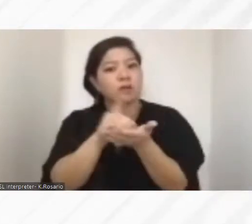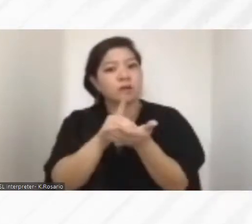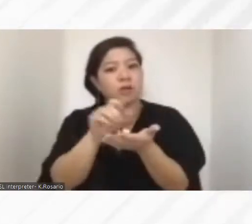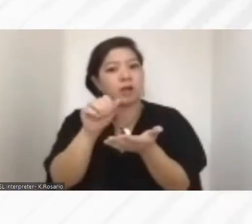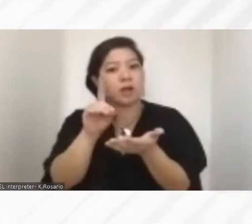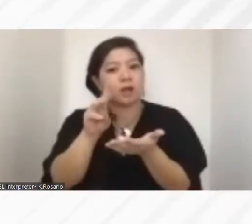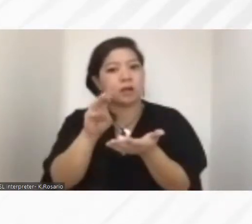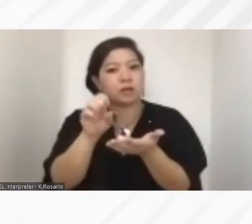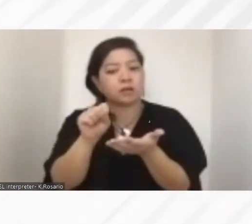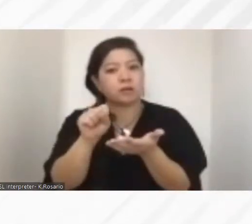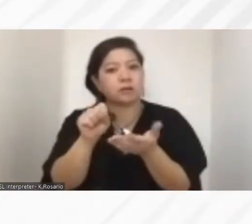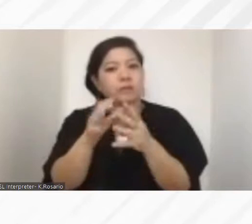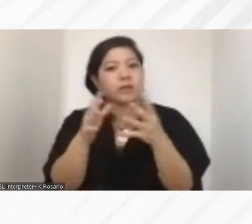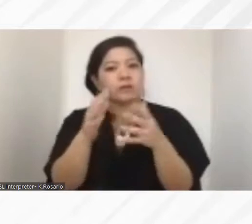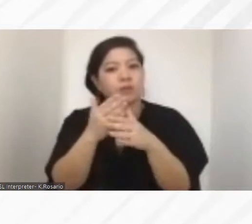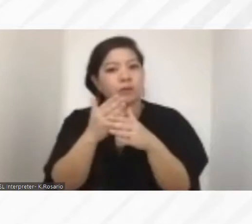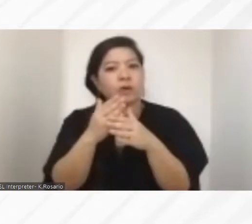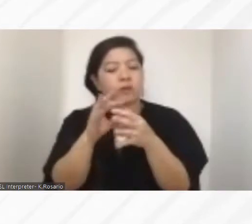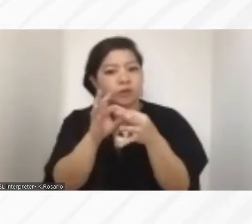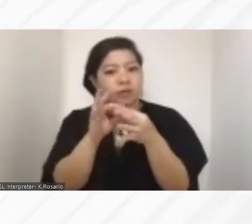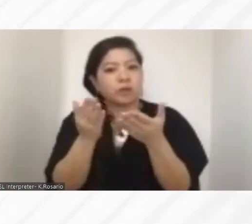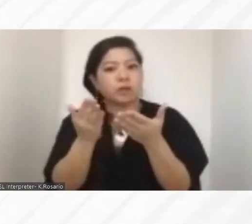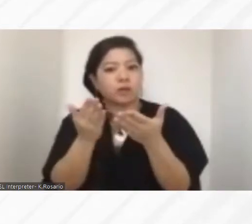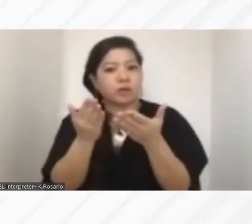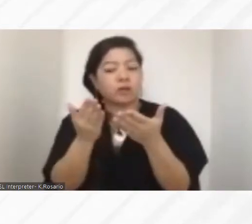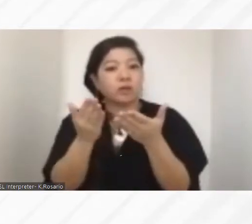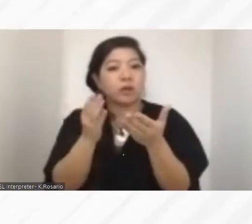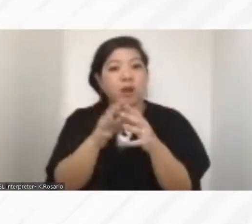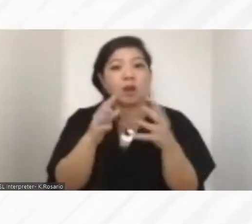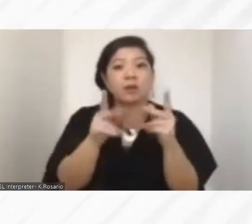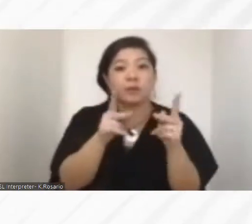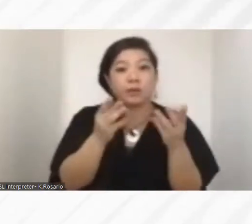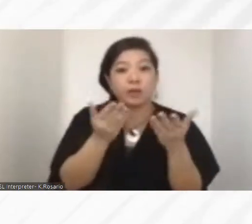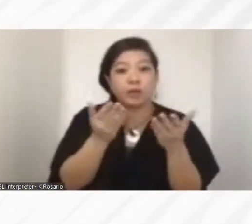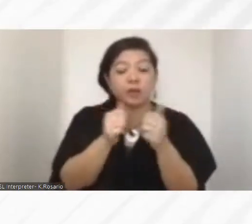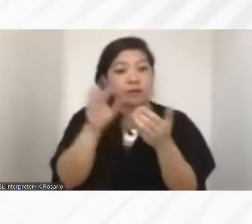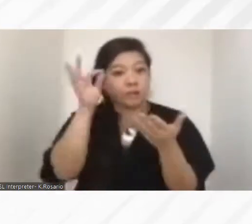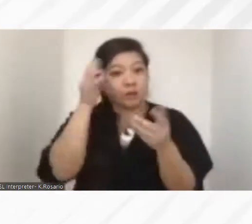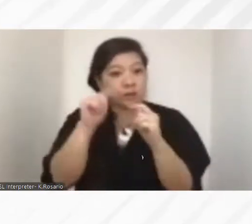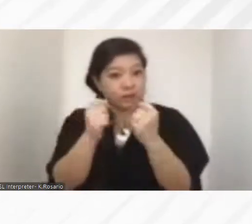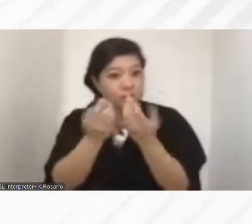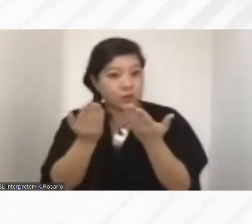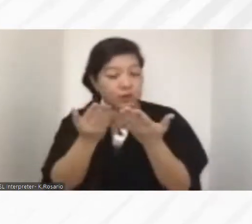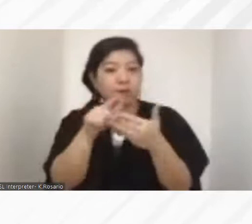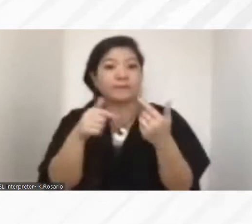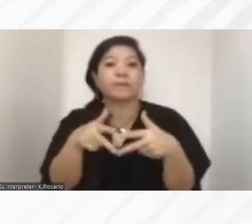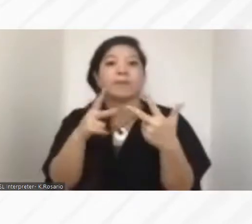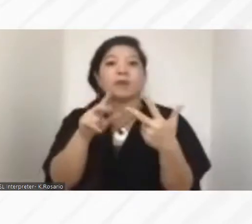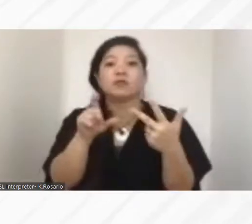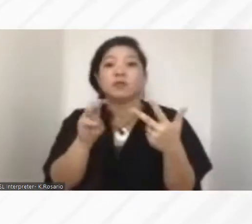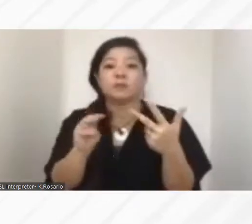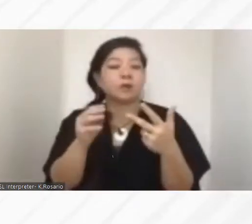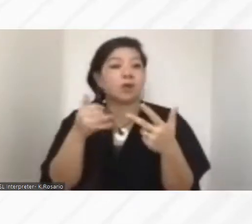of your partners out here, Dr. Hancock, Commander Matthew Johns, who we've done visual calls, Zoom calls, and others, Captain